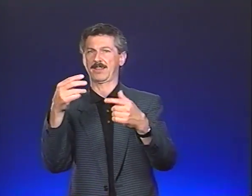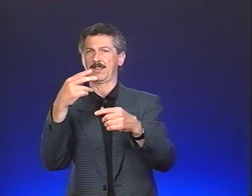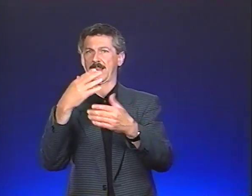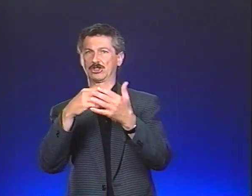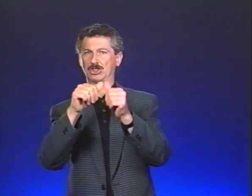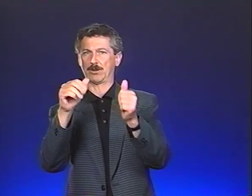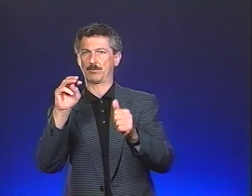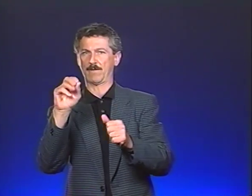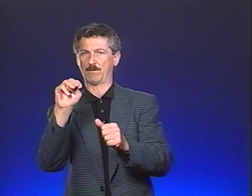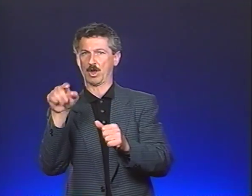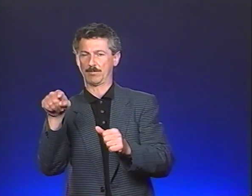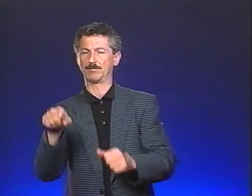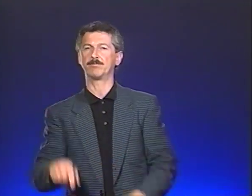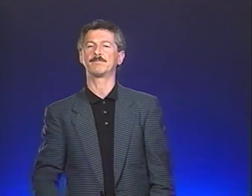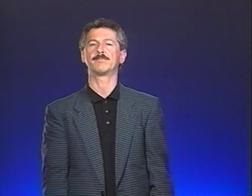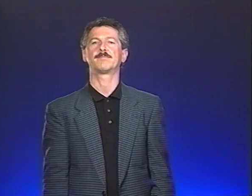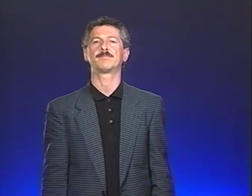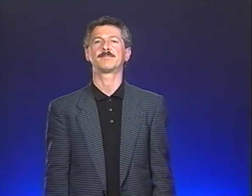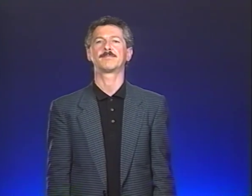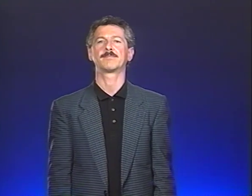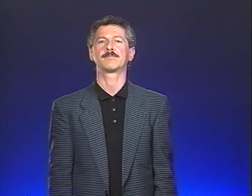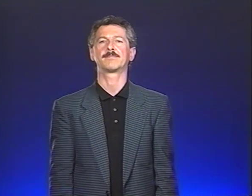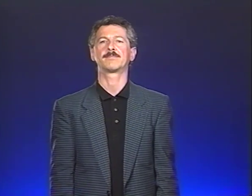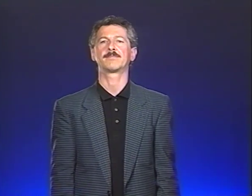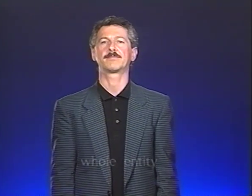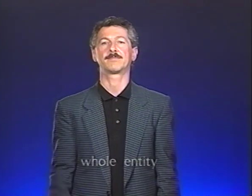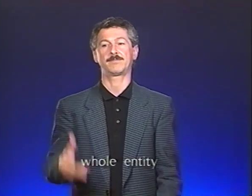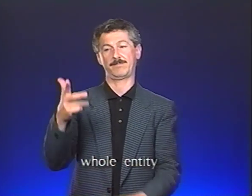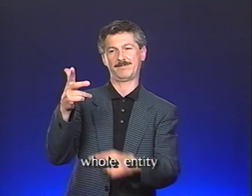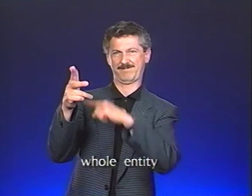Now let me show you some examples of hand-shaped morphemes.